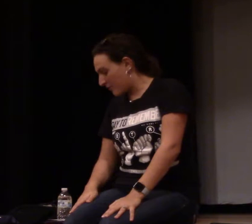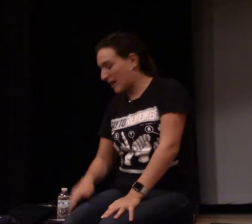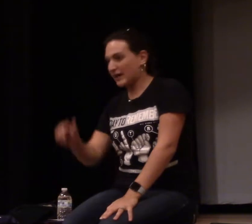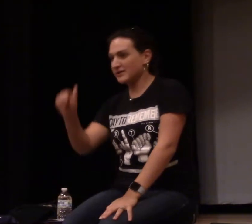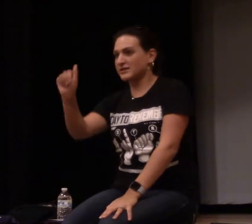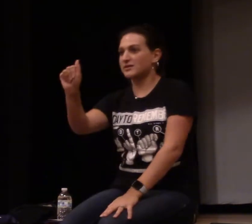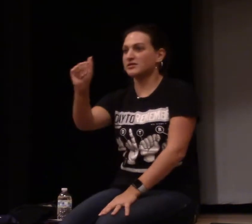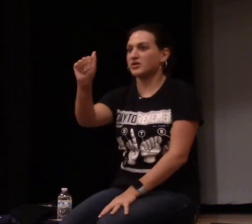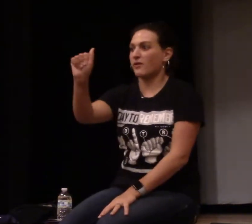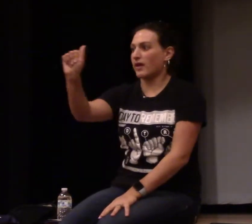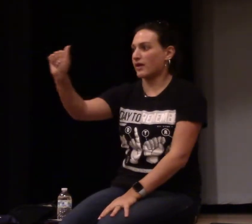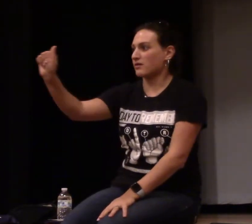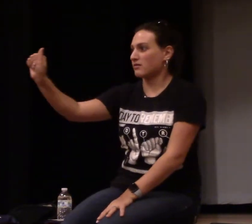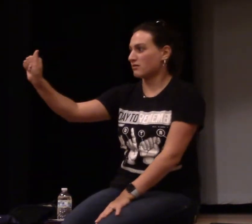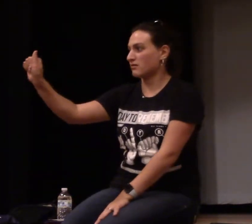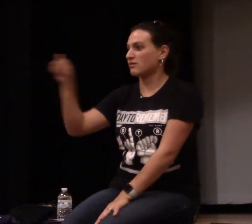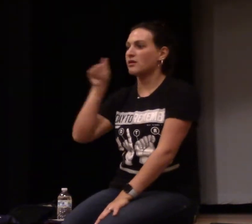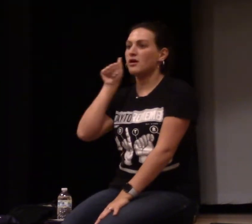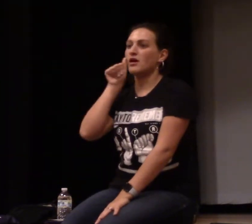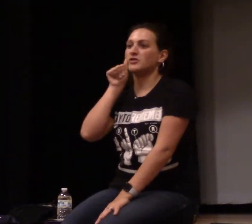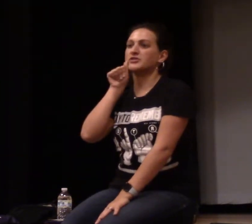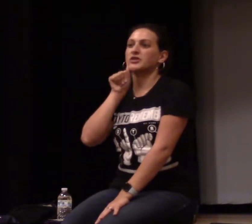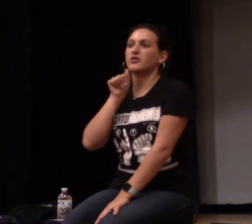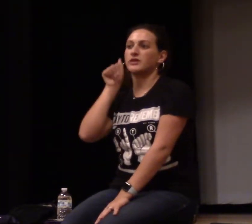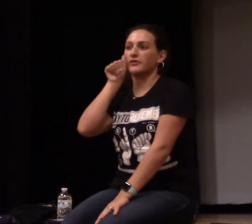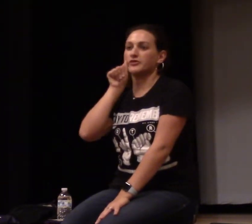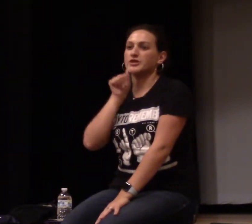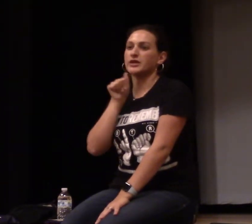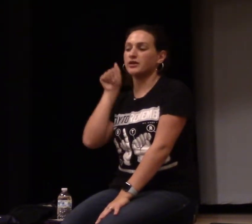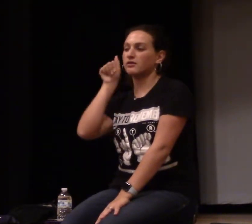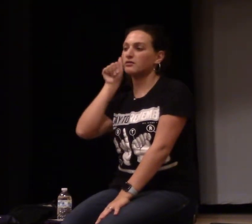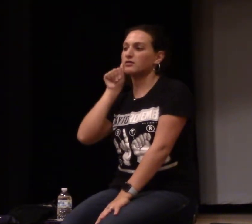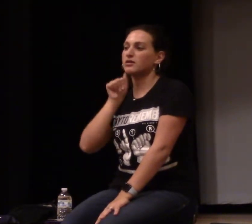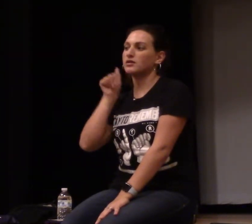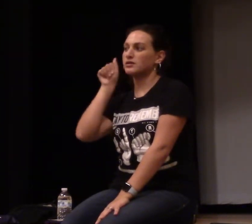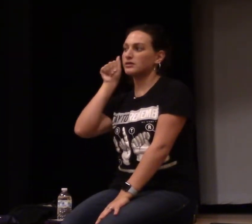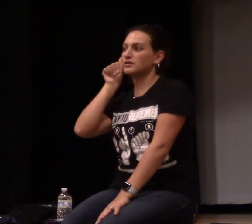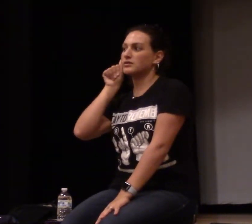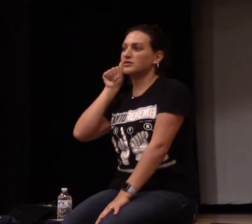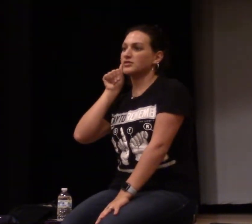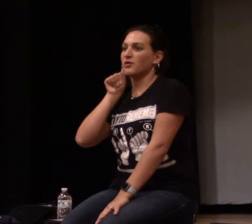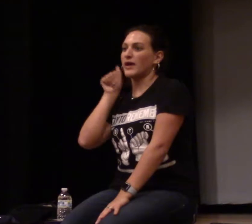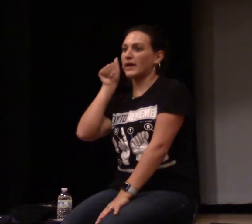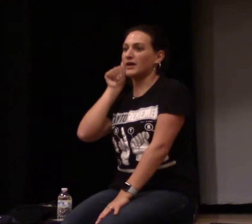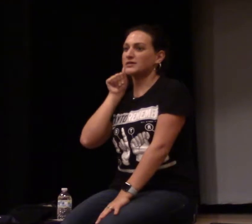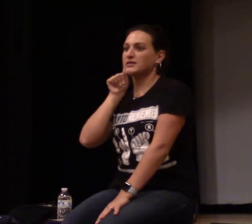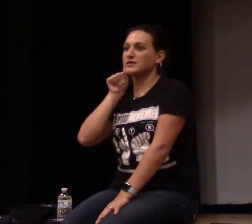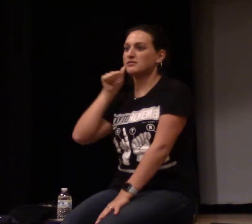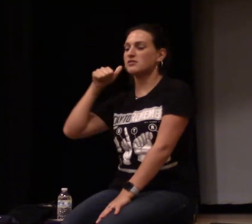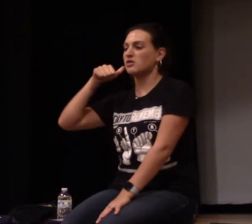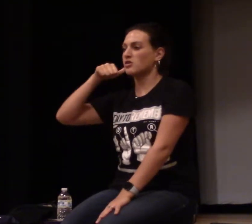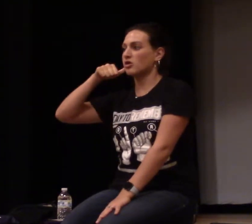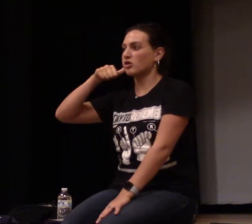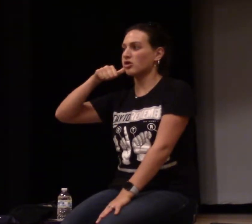Aunt, so A, you're just going to go down your cheek. So aunt,